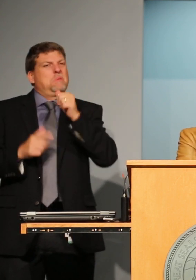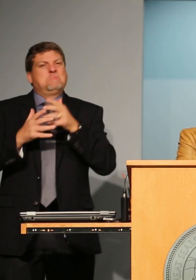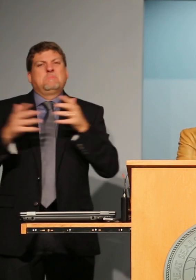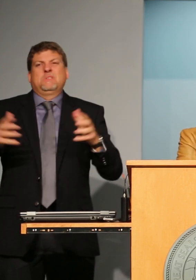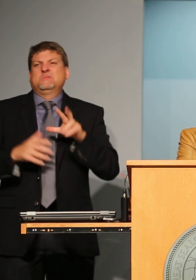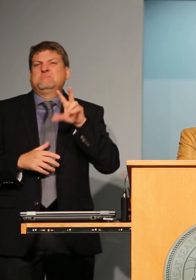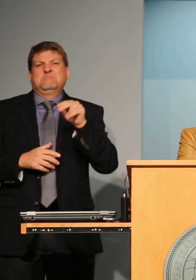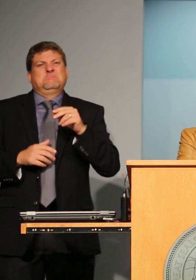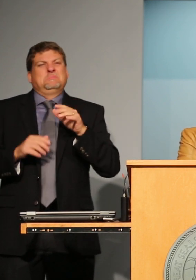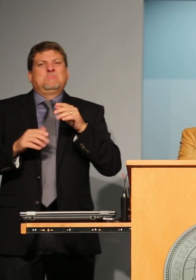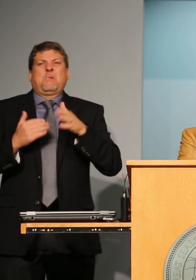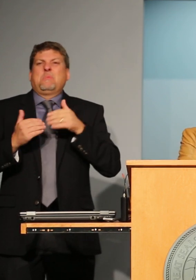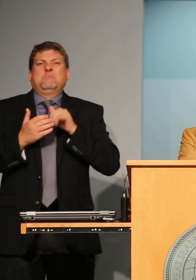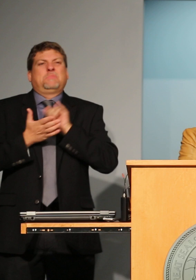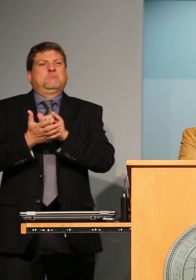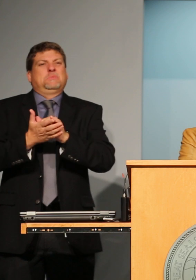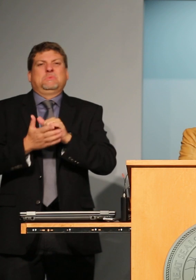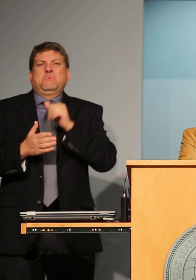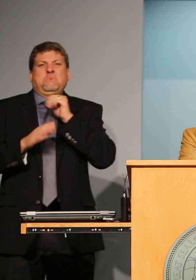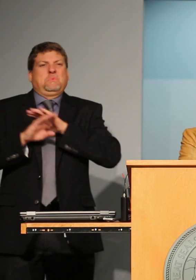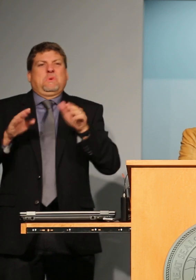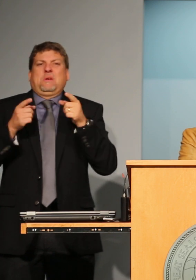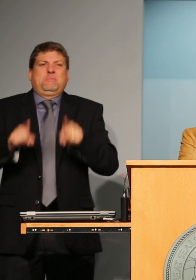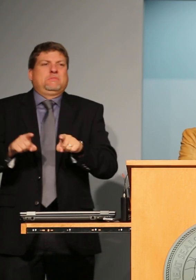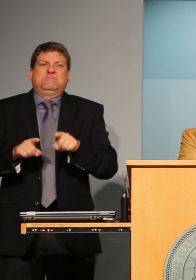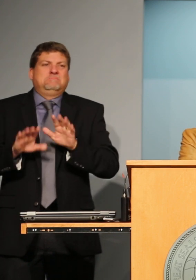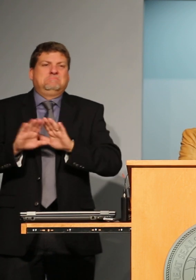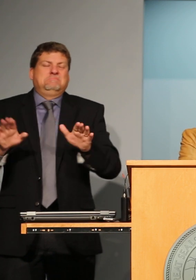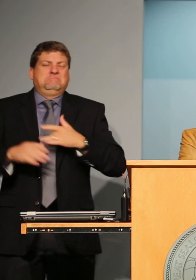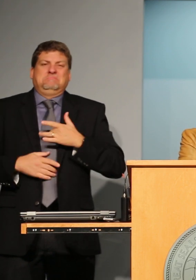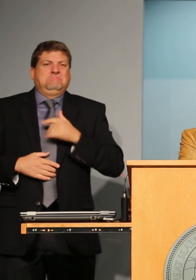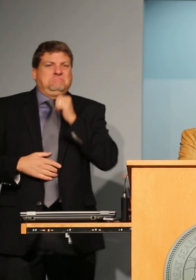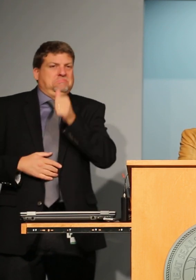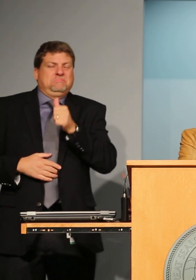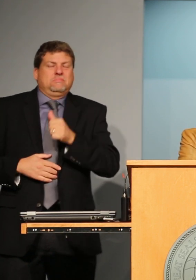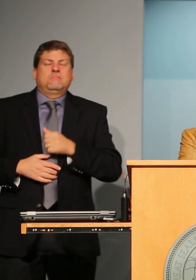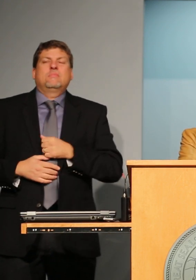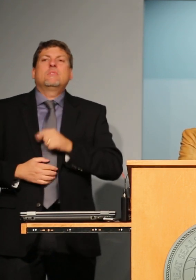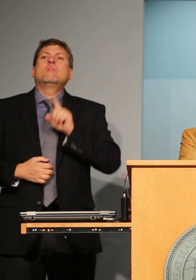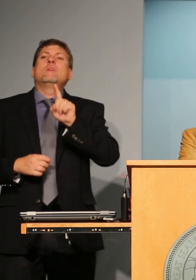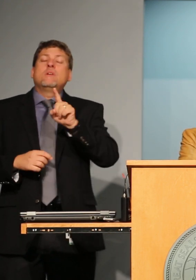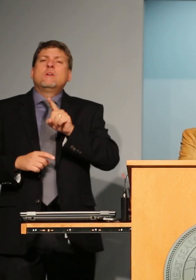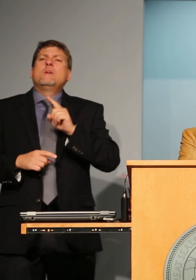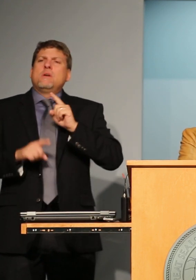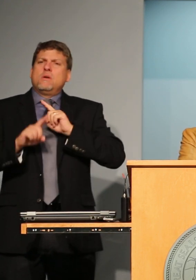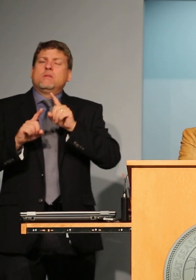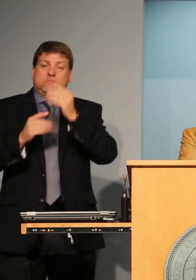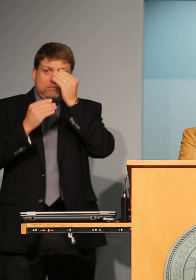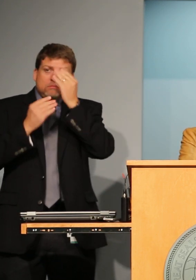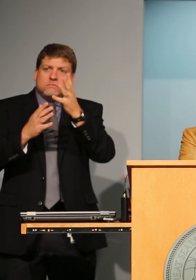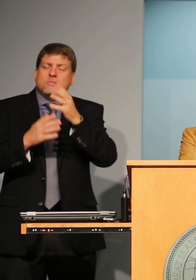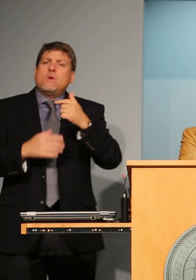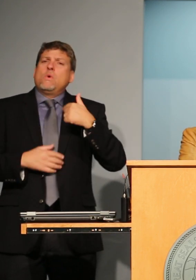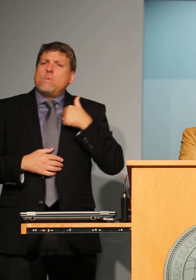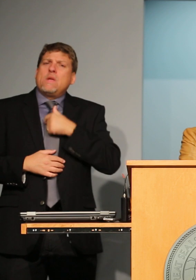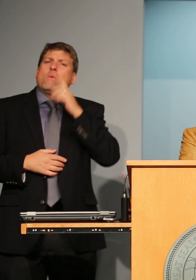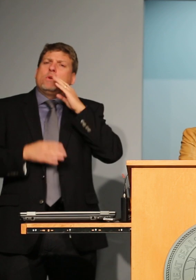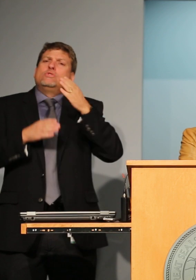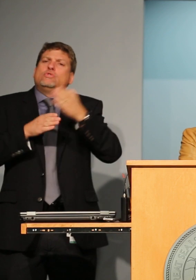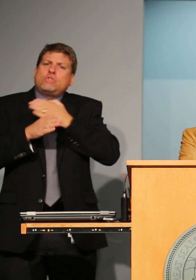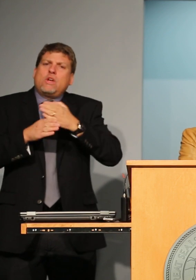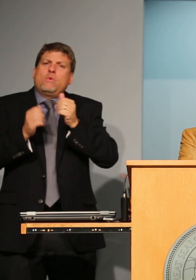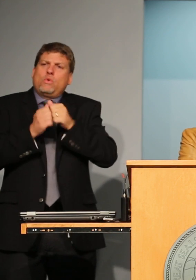We are committed to an open line of communication and will share information with the public and as